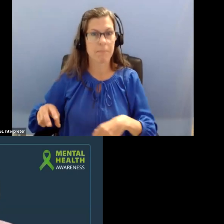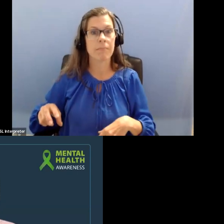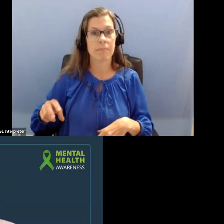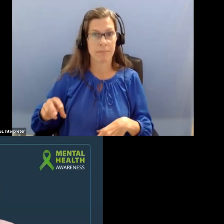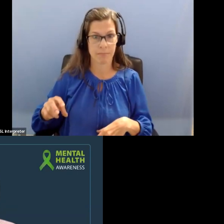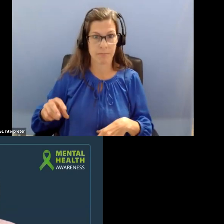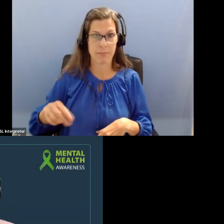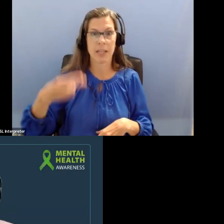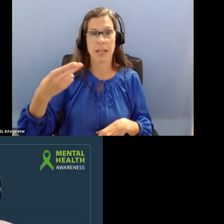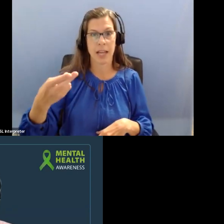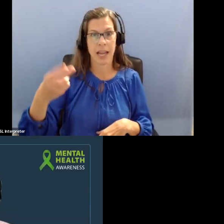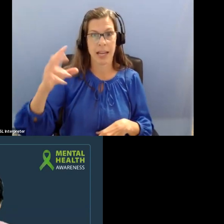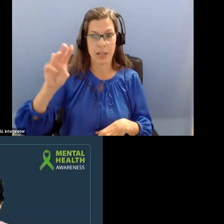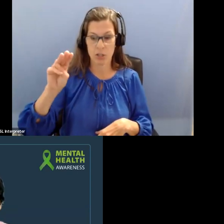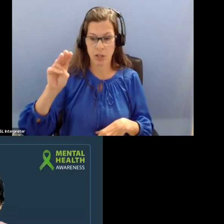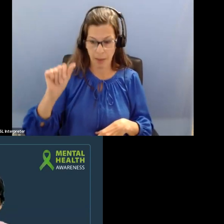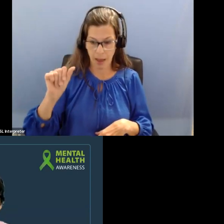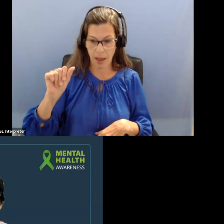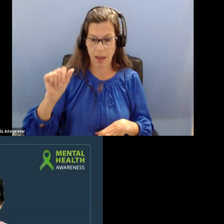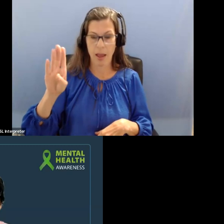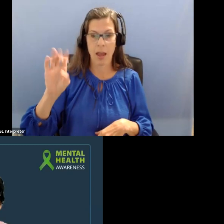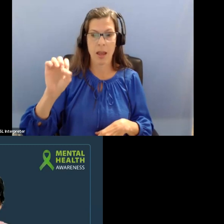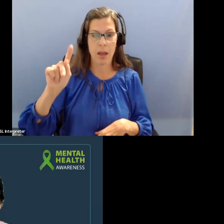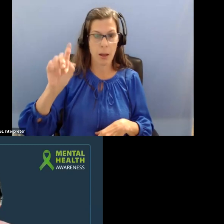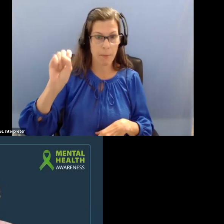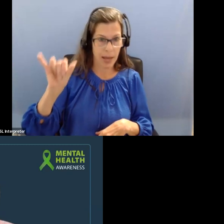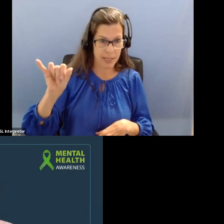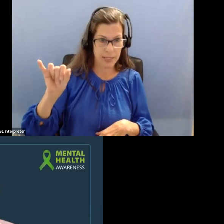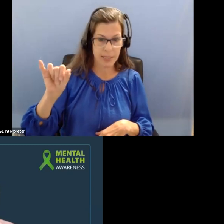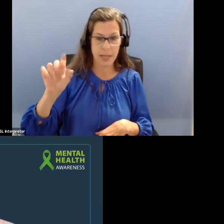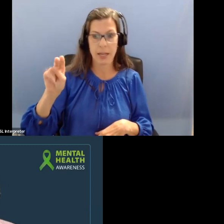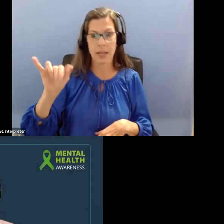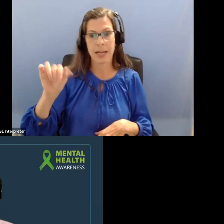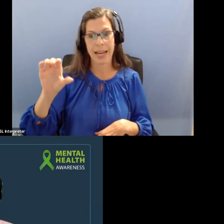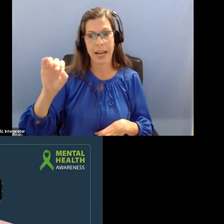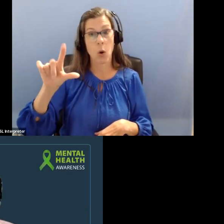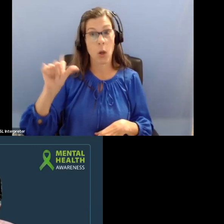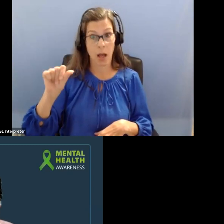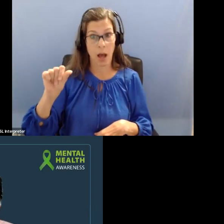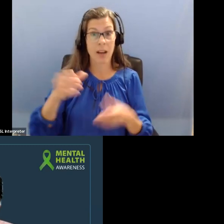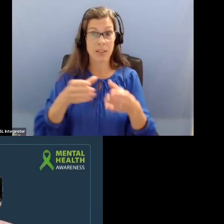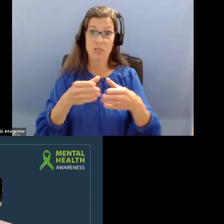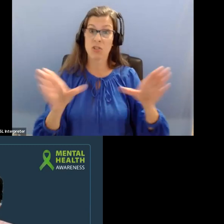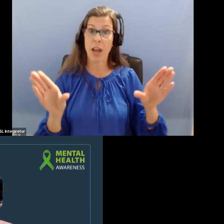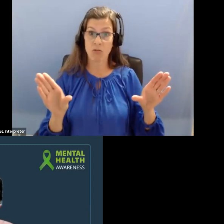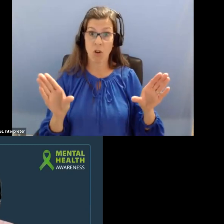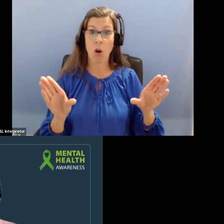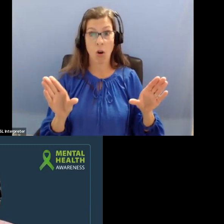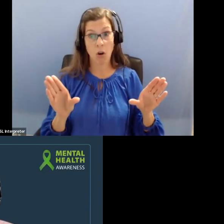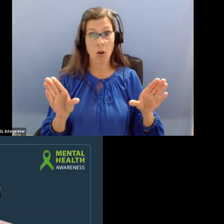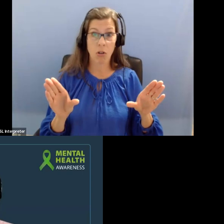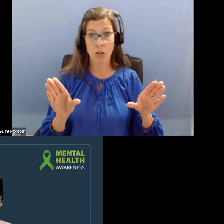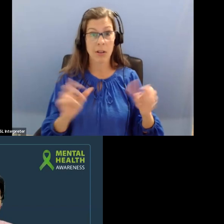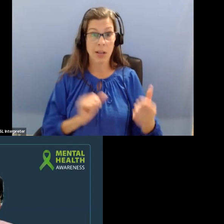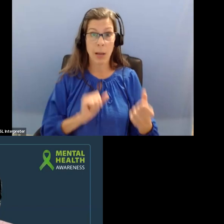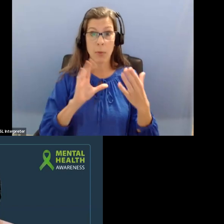with HMA, Betsy, and Nicola. And the general rule of thumb was when people leave the space at the next